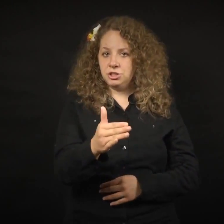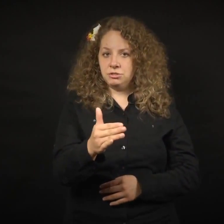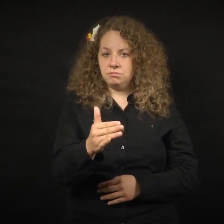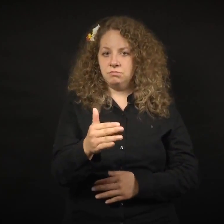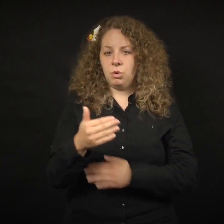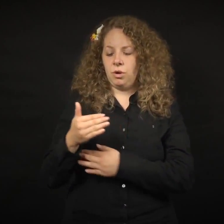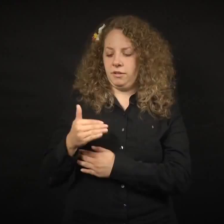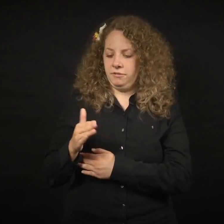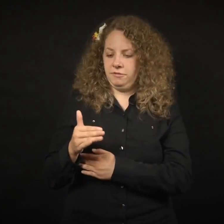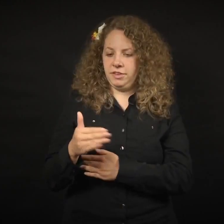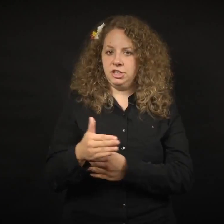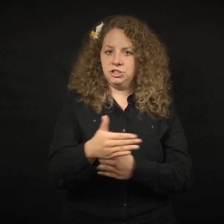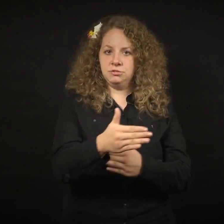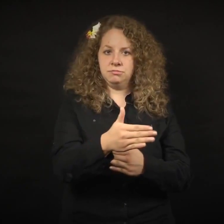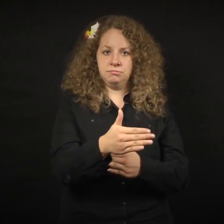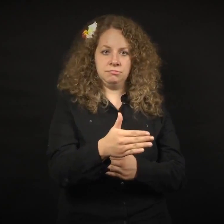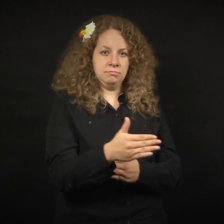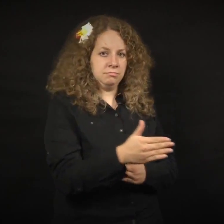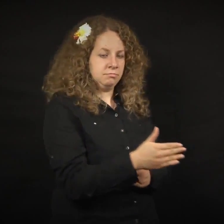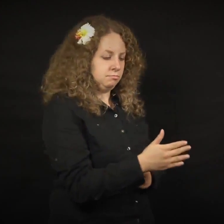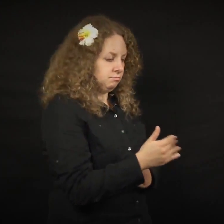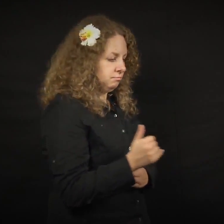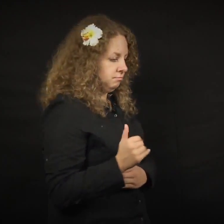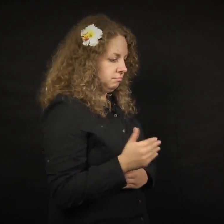Fish or fish.